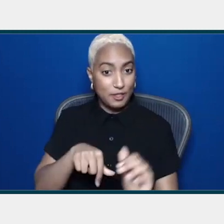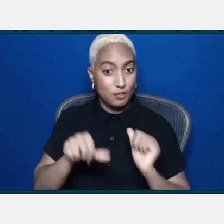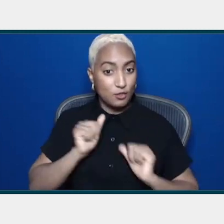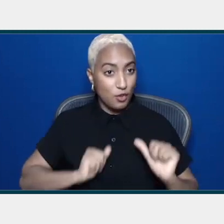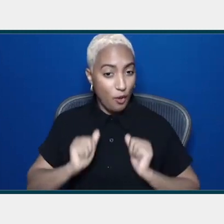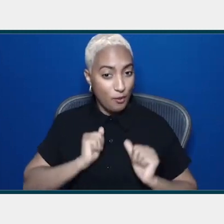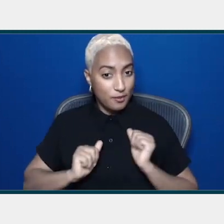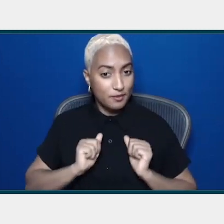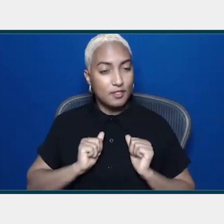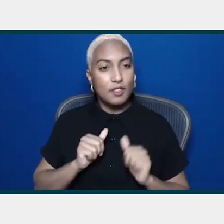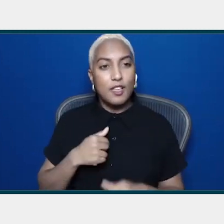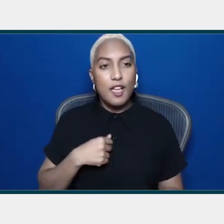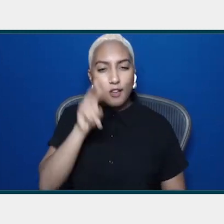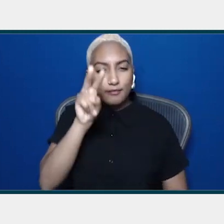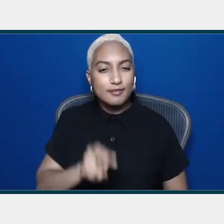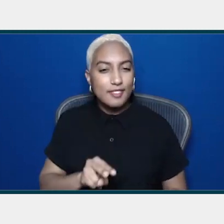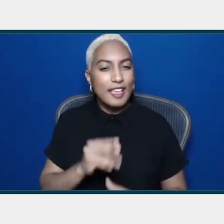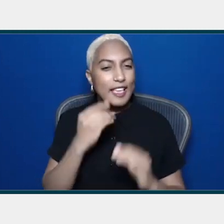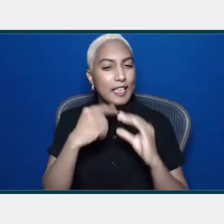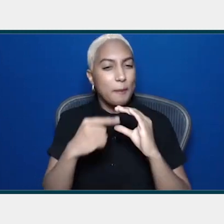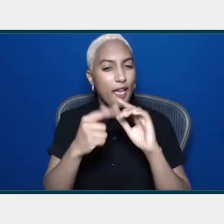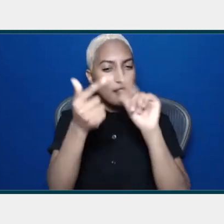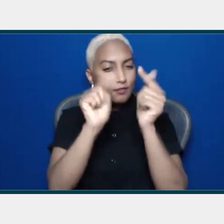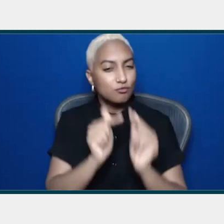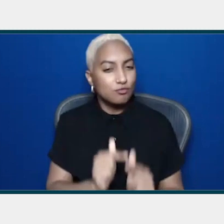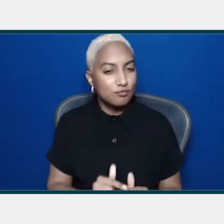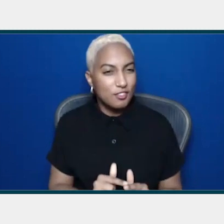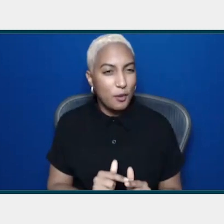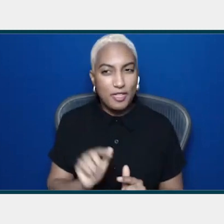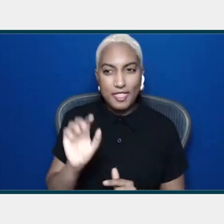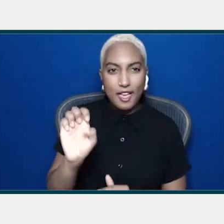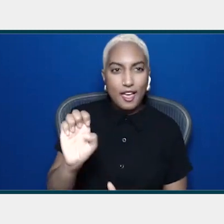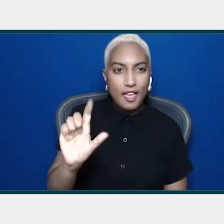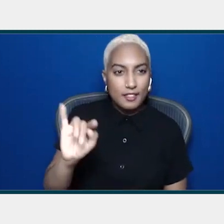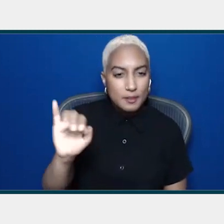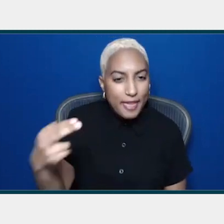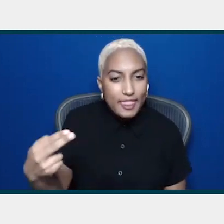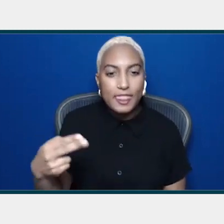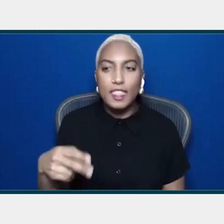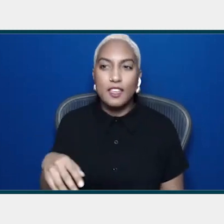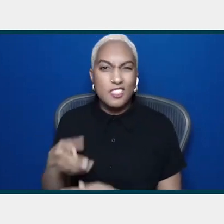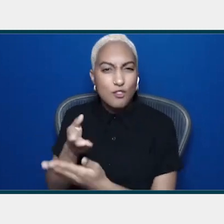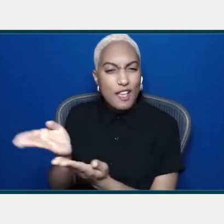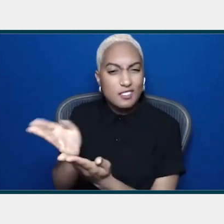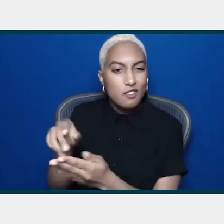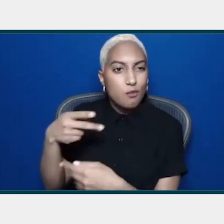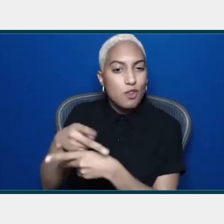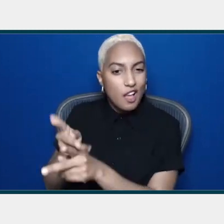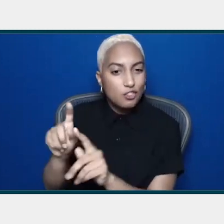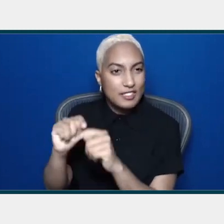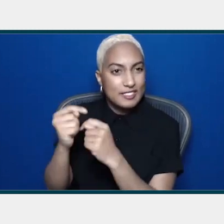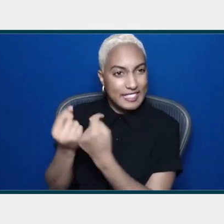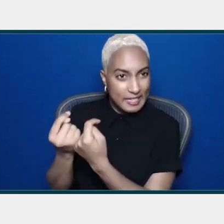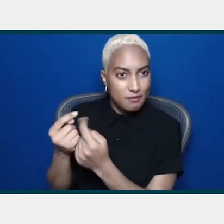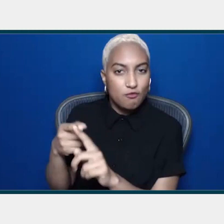Unlearning. And I was taking my own fucking notes, like, this is how you ask for what you want and for